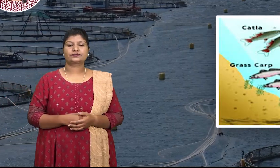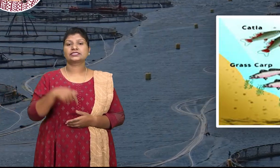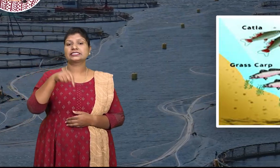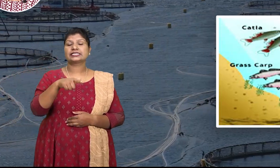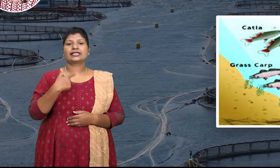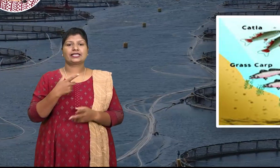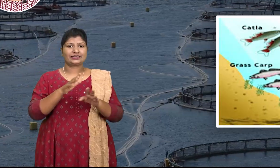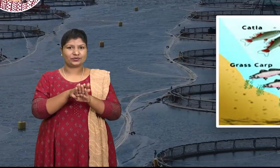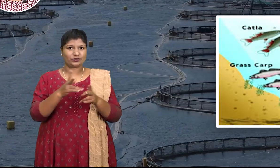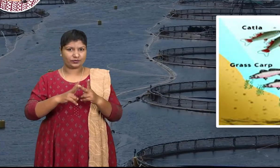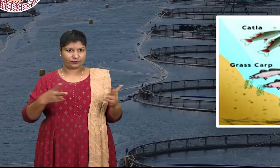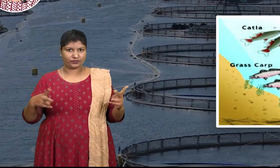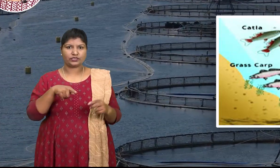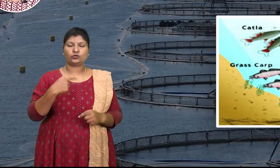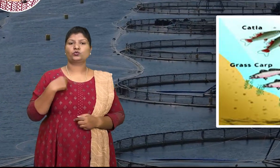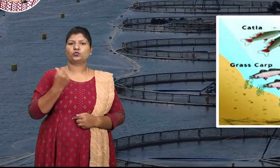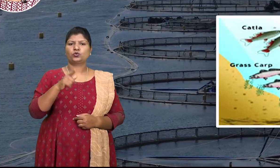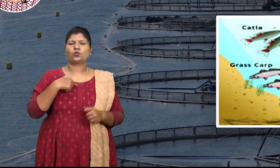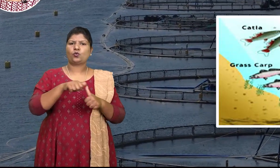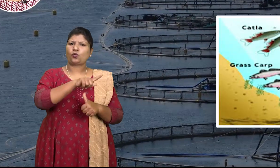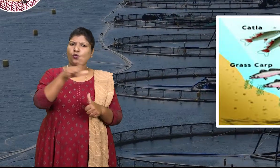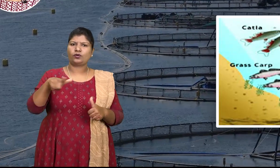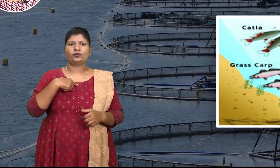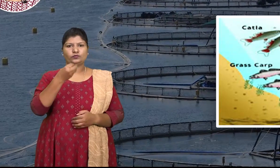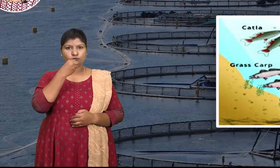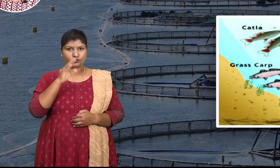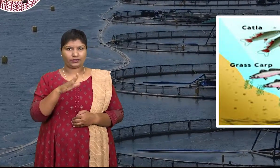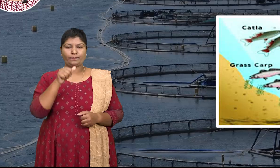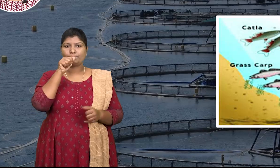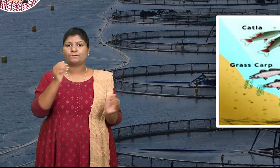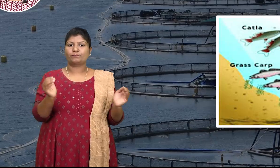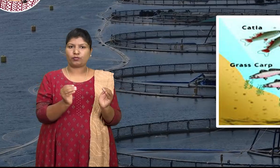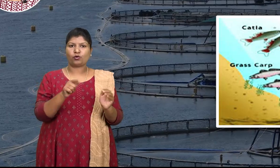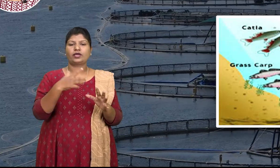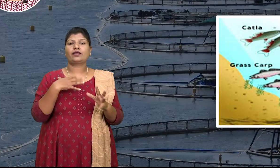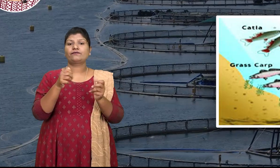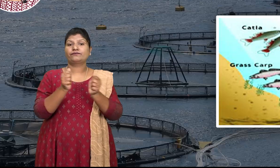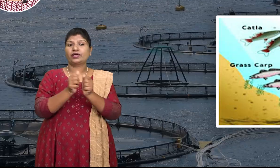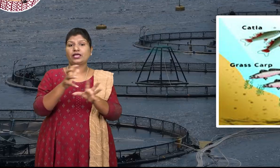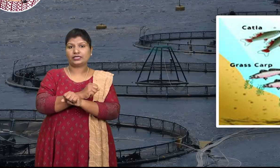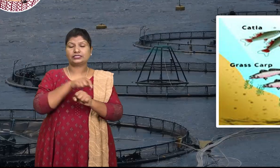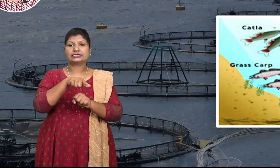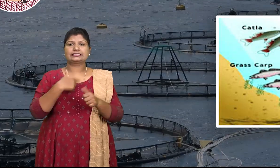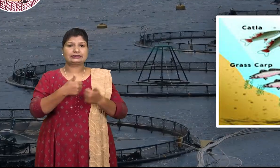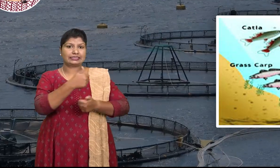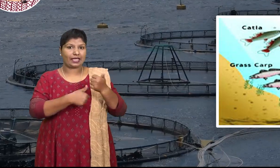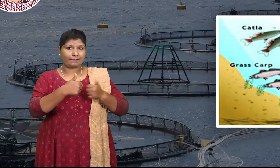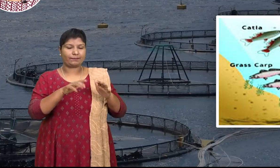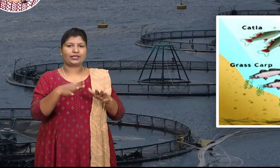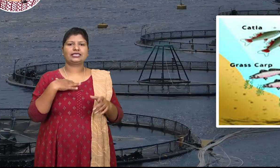This species can use all the food in the pond without competing with each